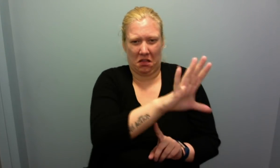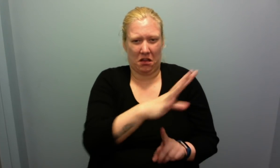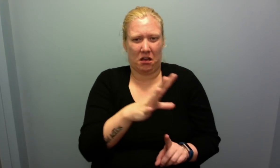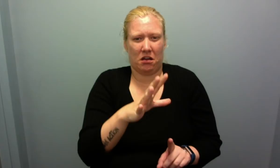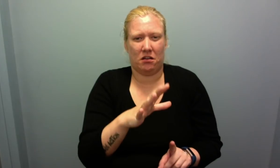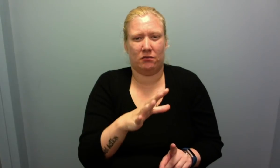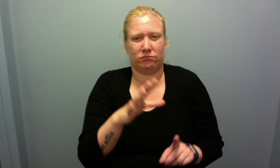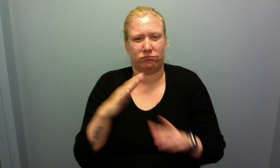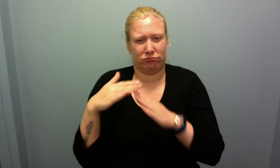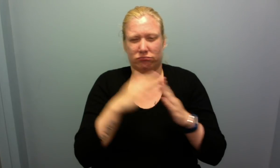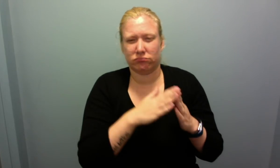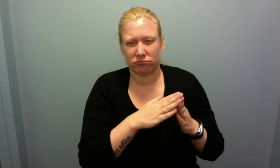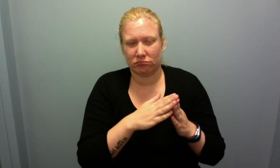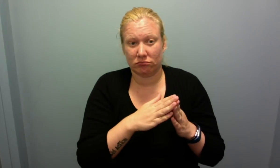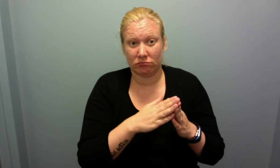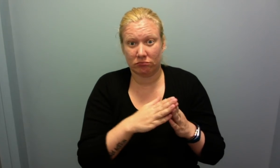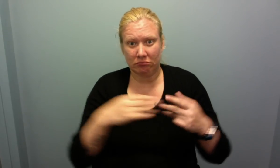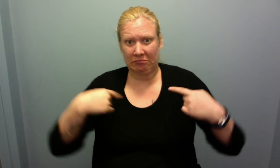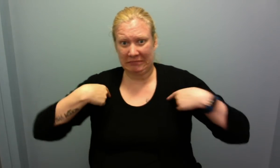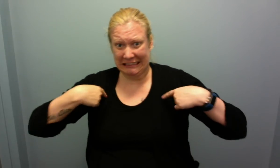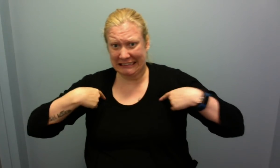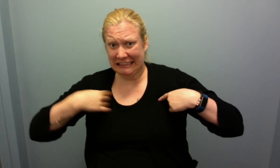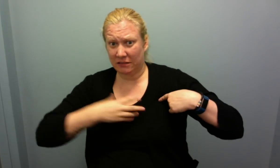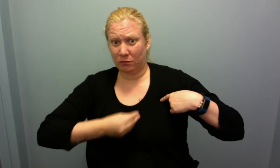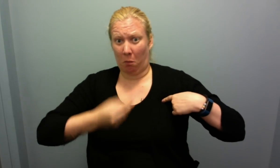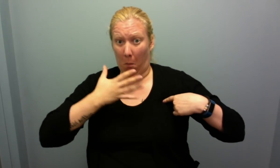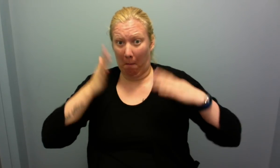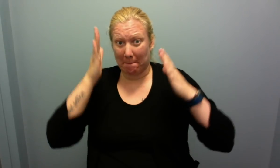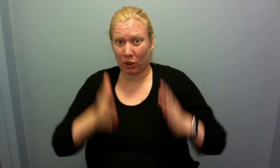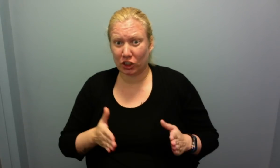that's really an opportunity for them to share their culture and their experiences.